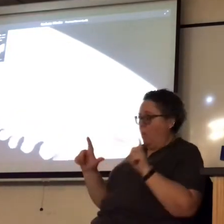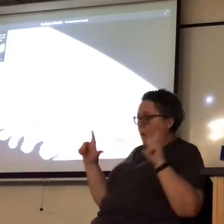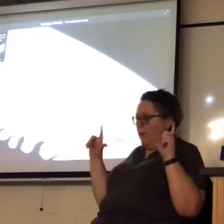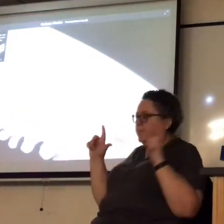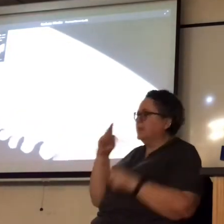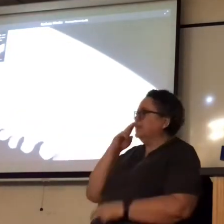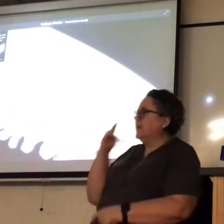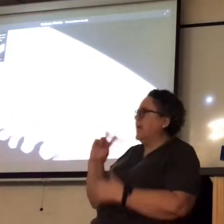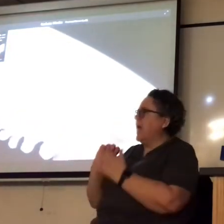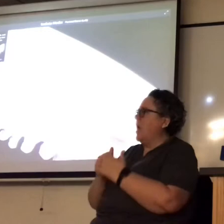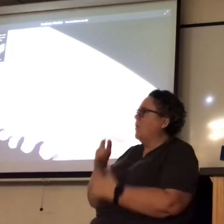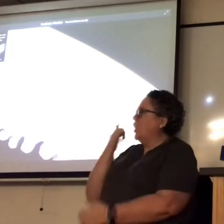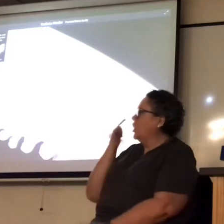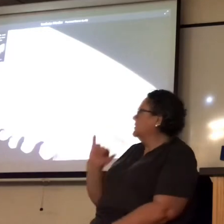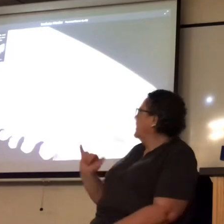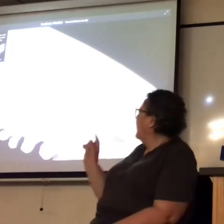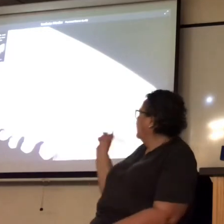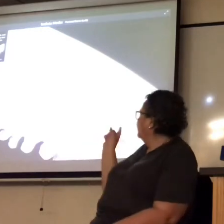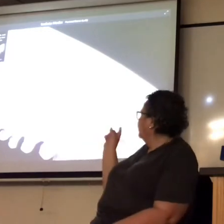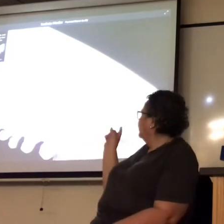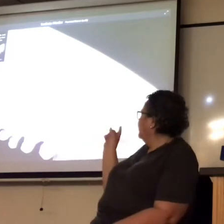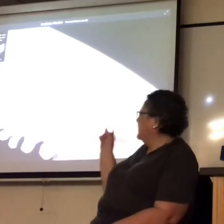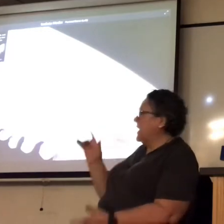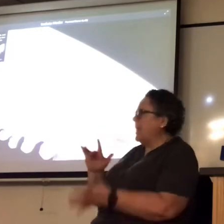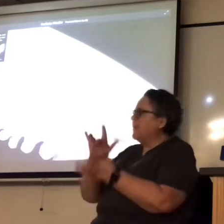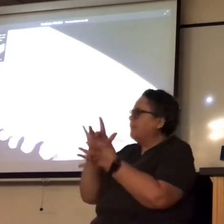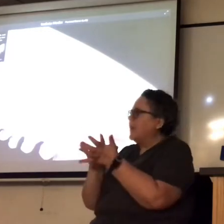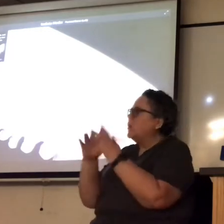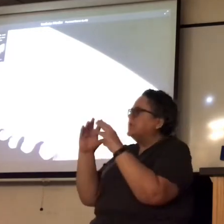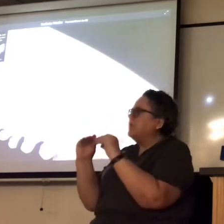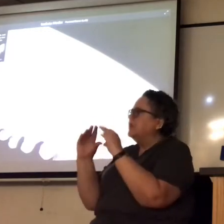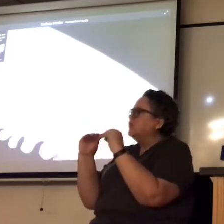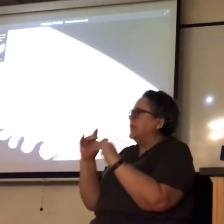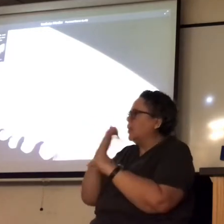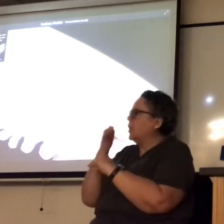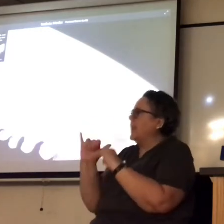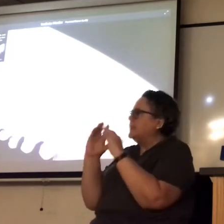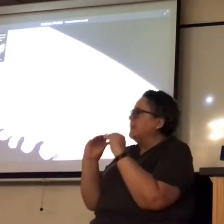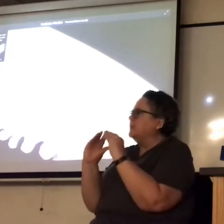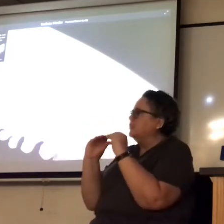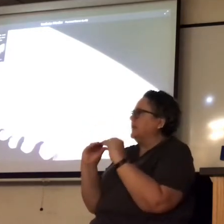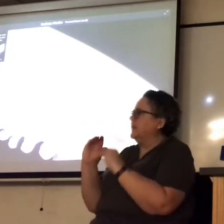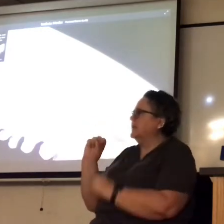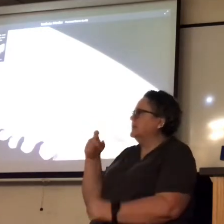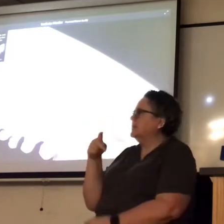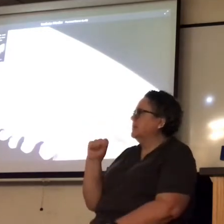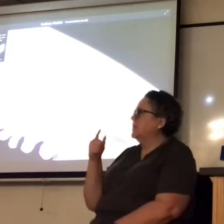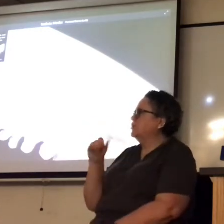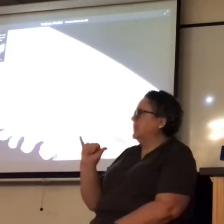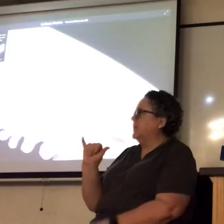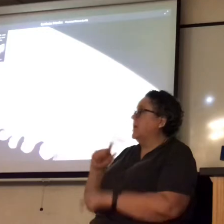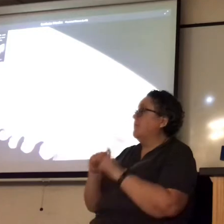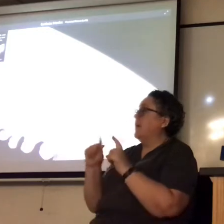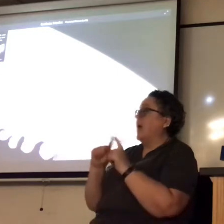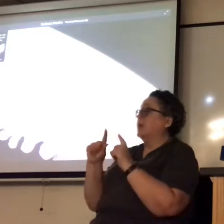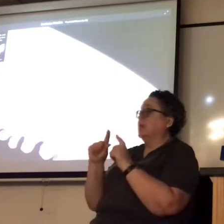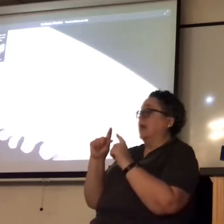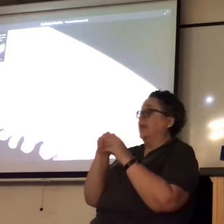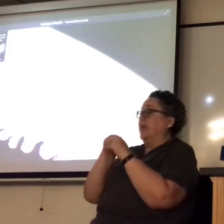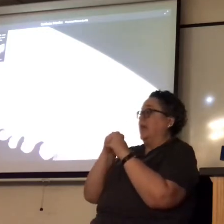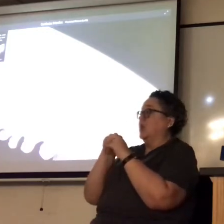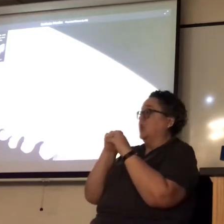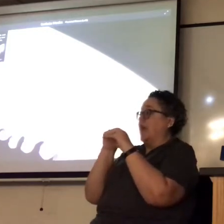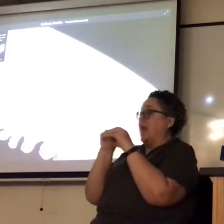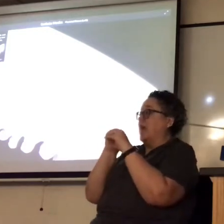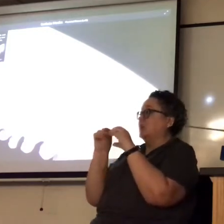can you see how it's like, in the middle it's all spongy looking? Yeah. But on in the inner edge and the outer edge it's